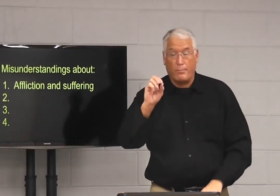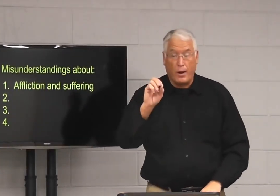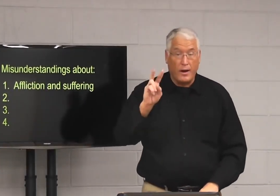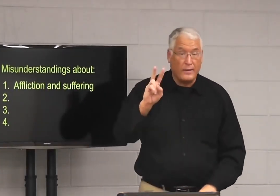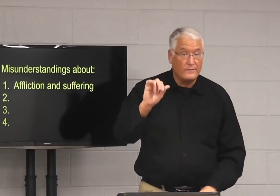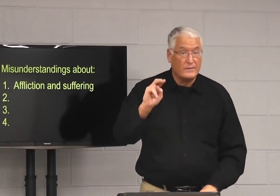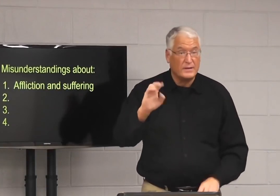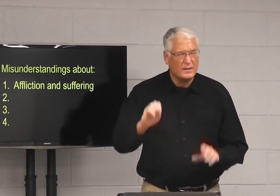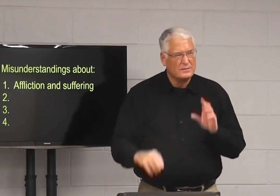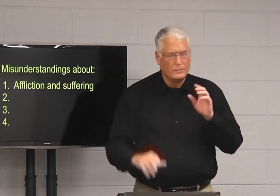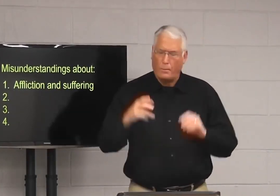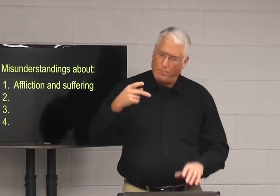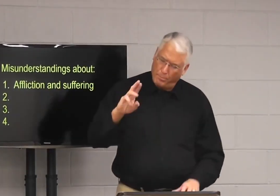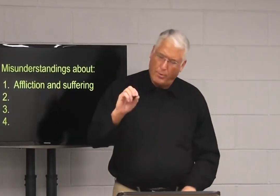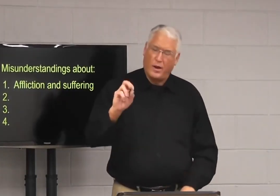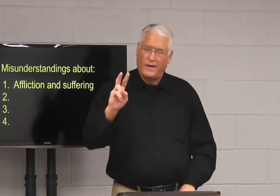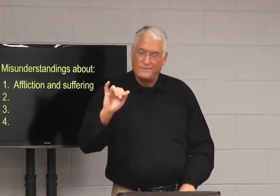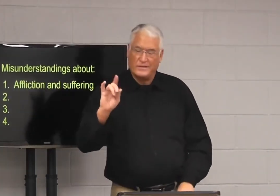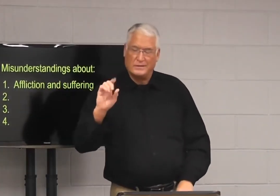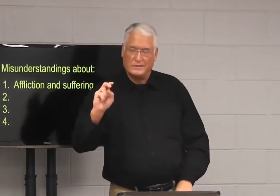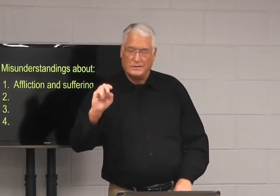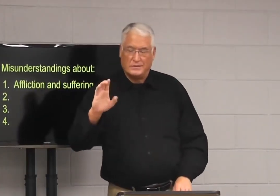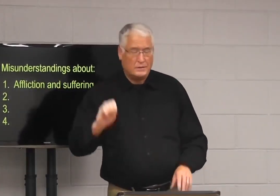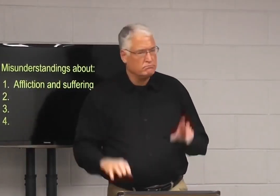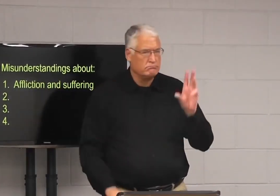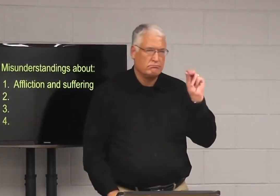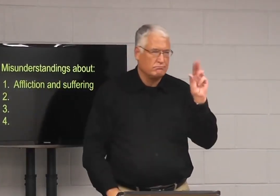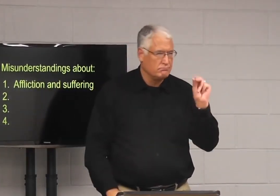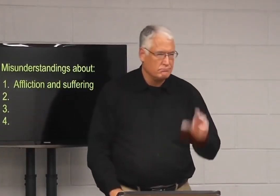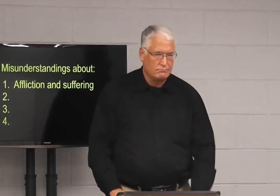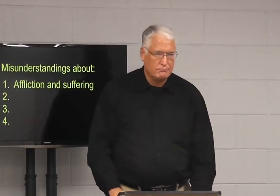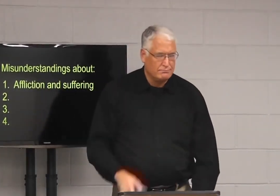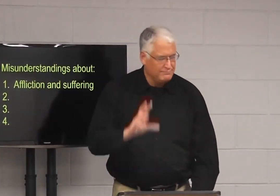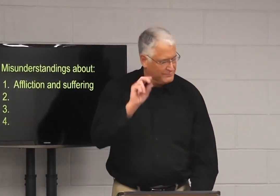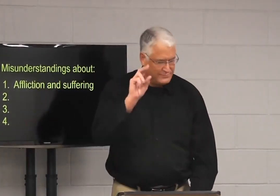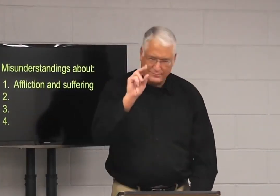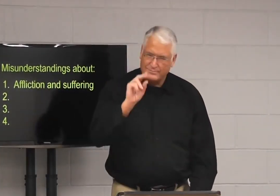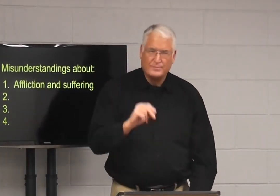salvation is based on his providence? No, it is not.